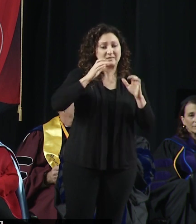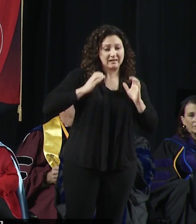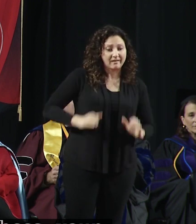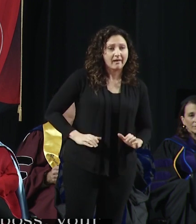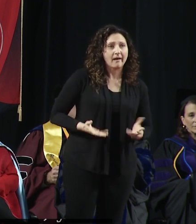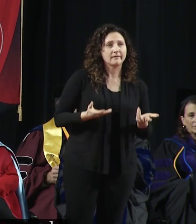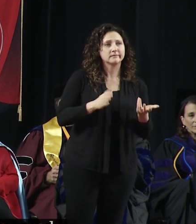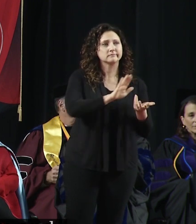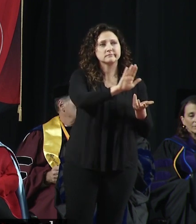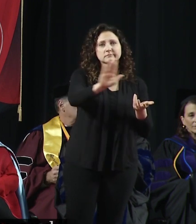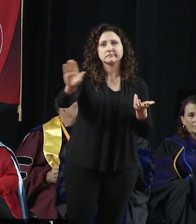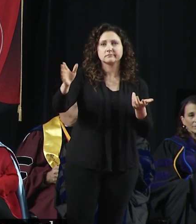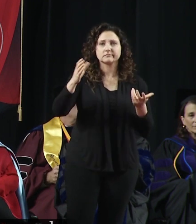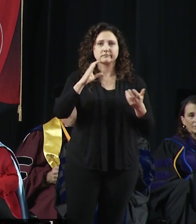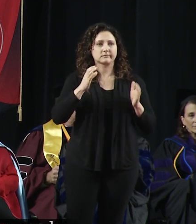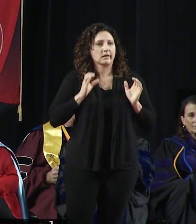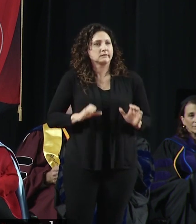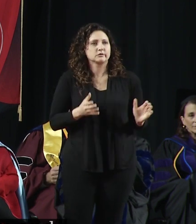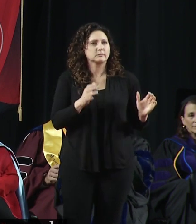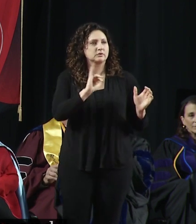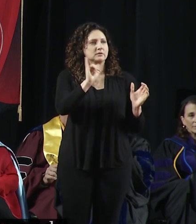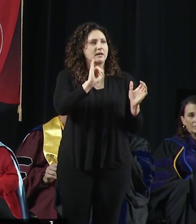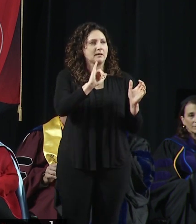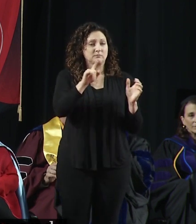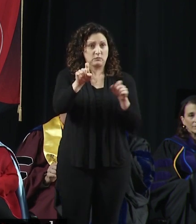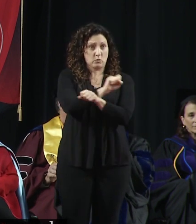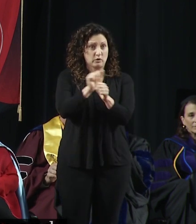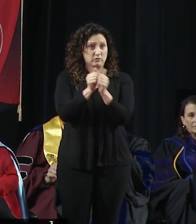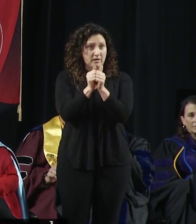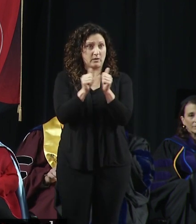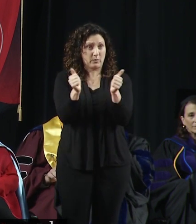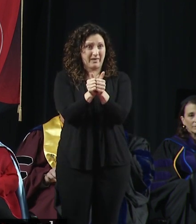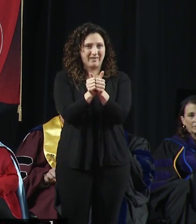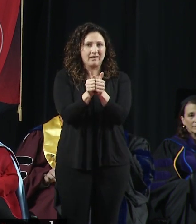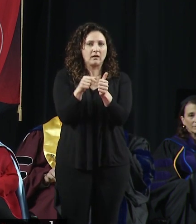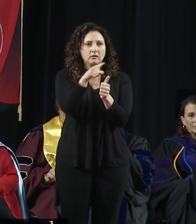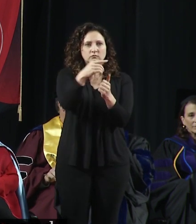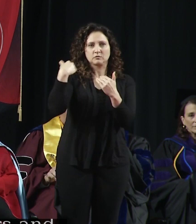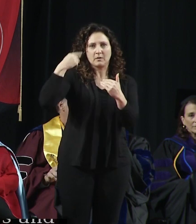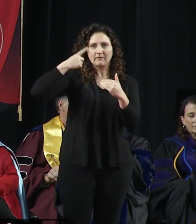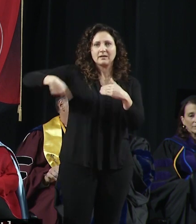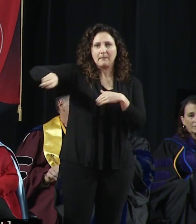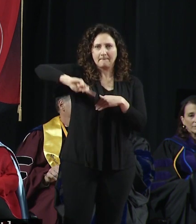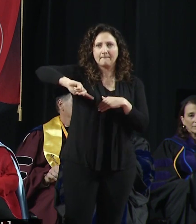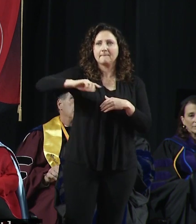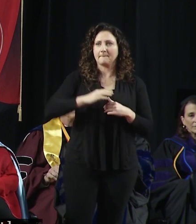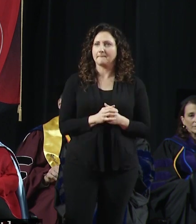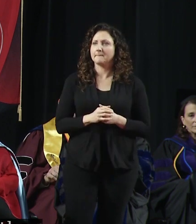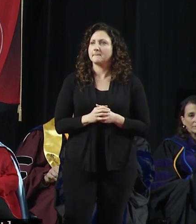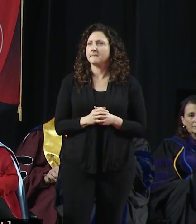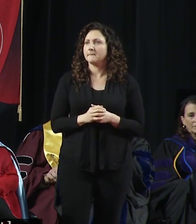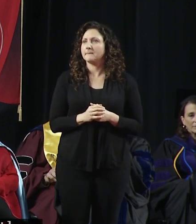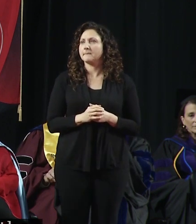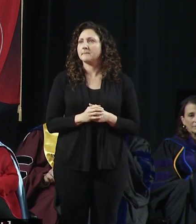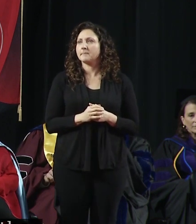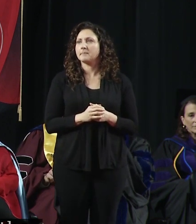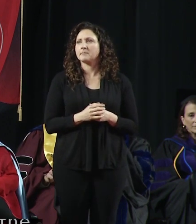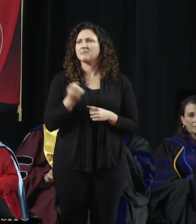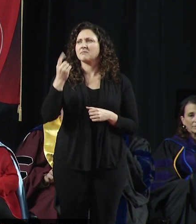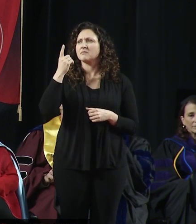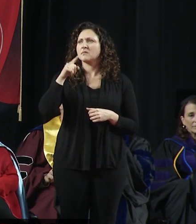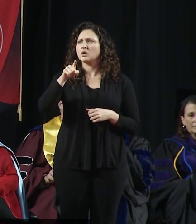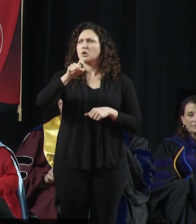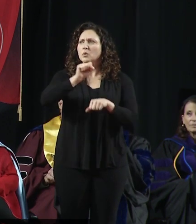your customers, and your coworkers. As the workplace has become more complex